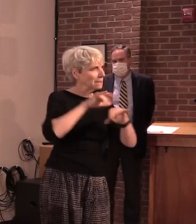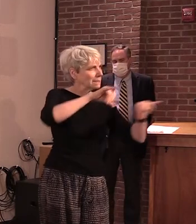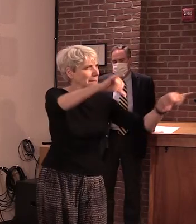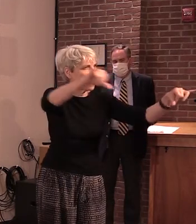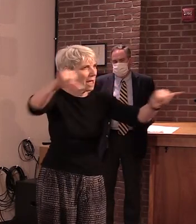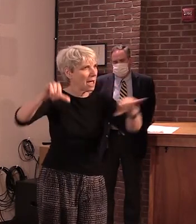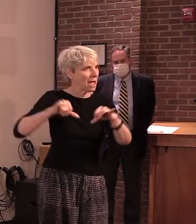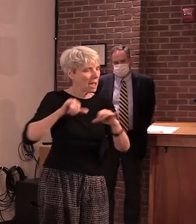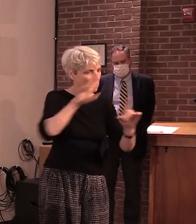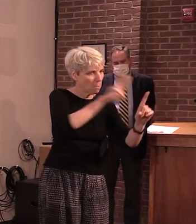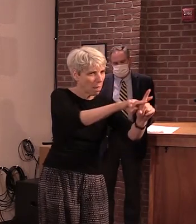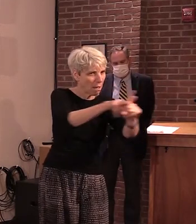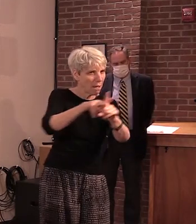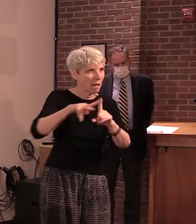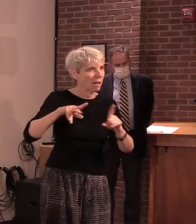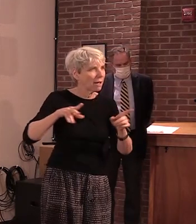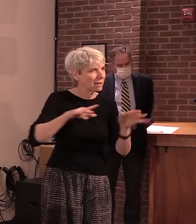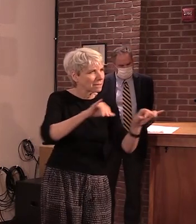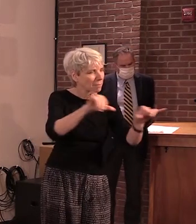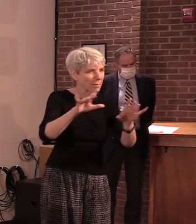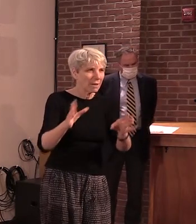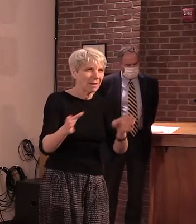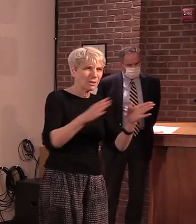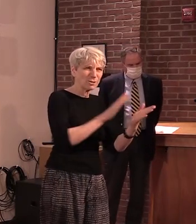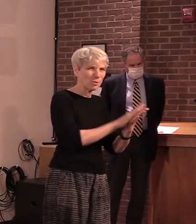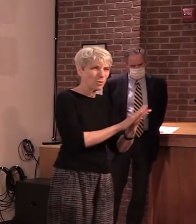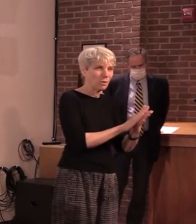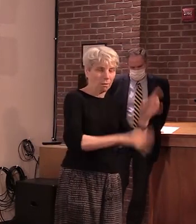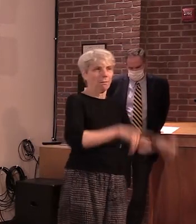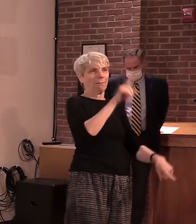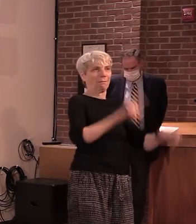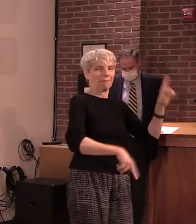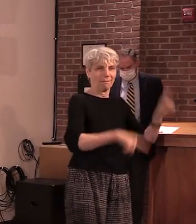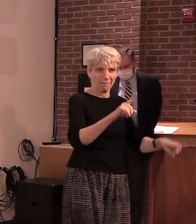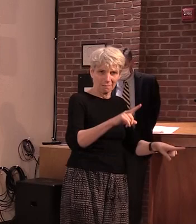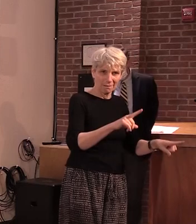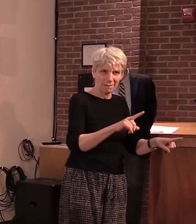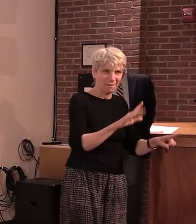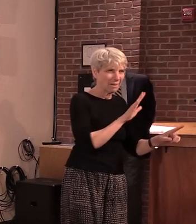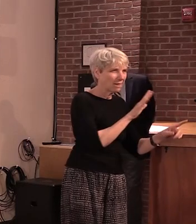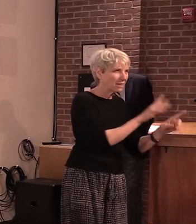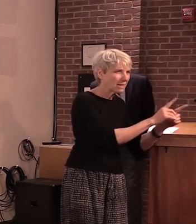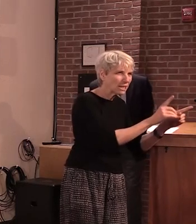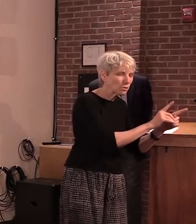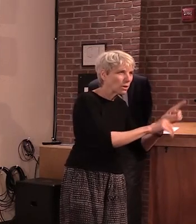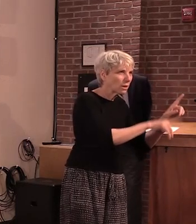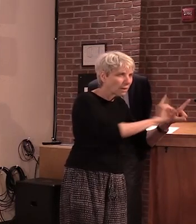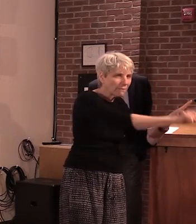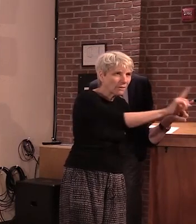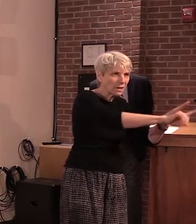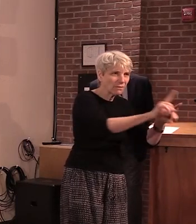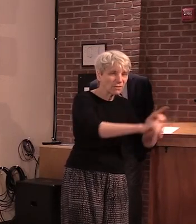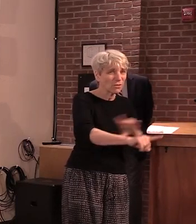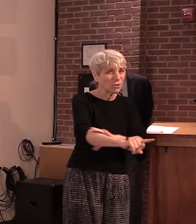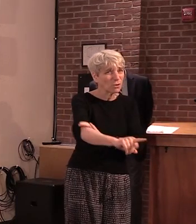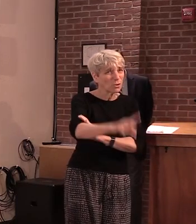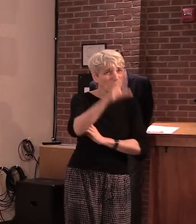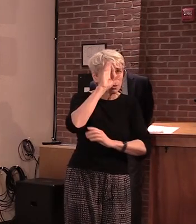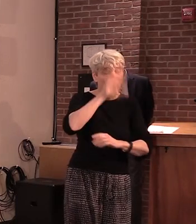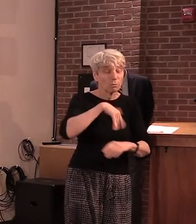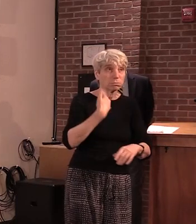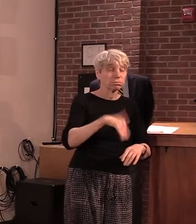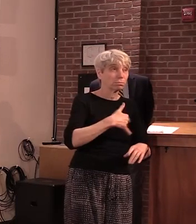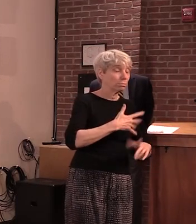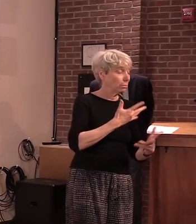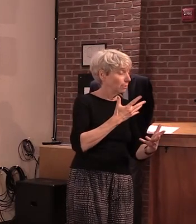concern. And as you know, the economy is not going to work well if some school districts are